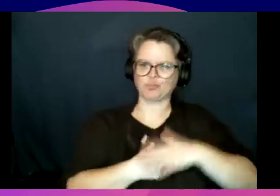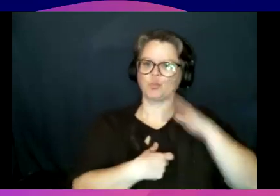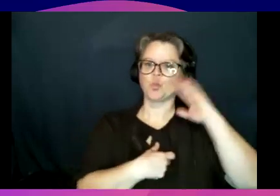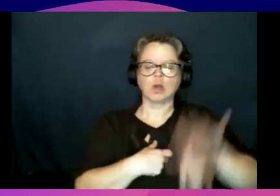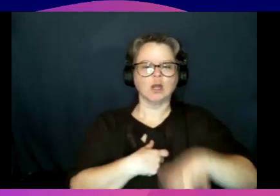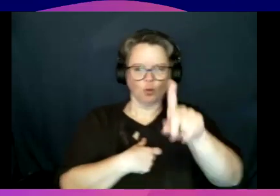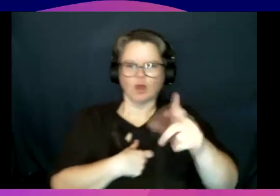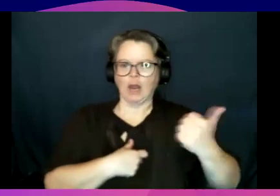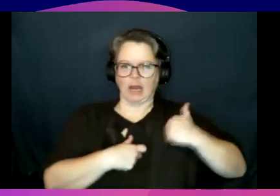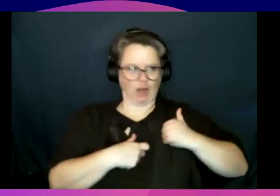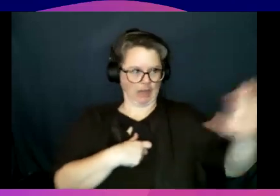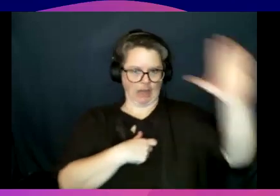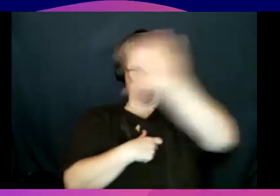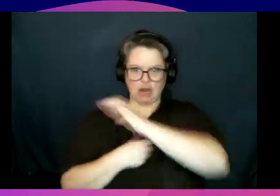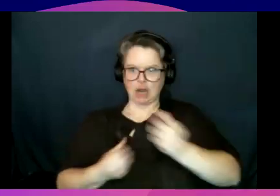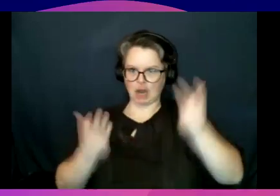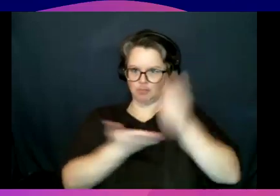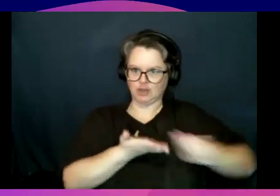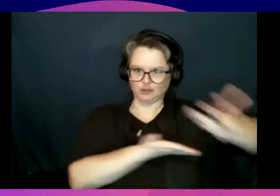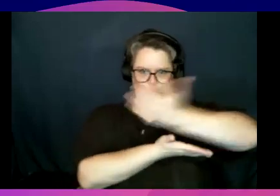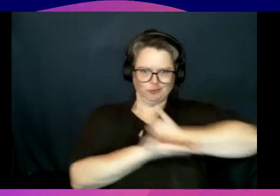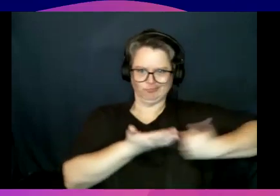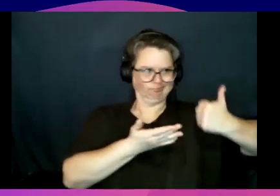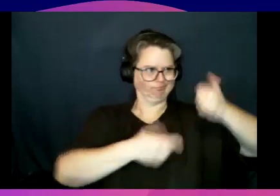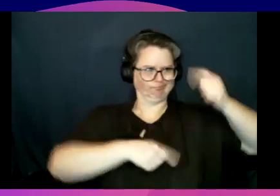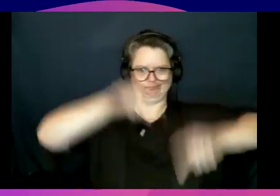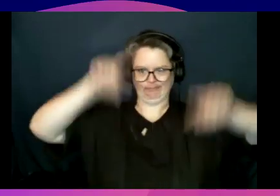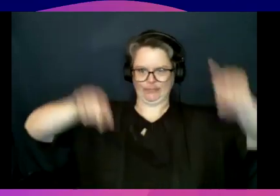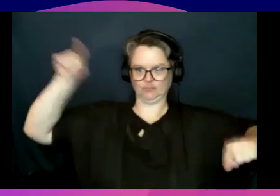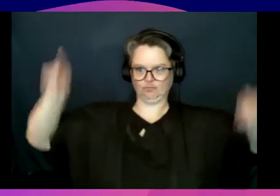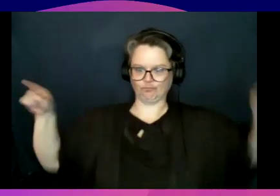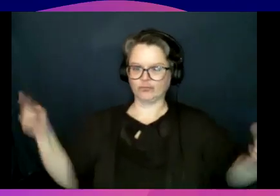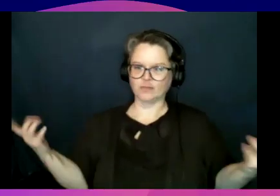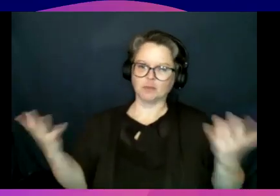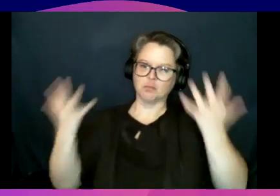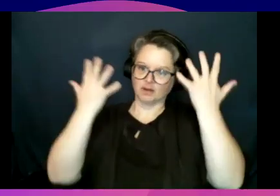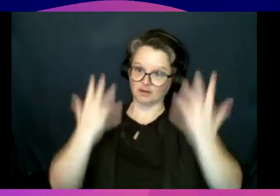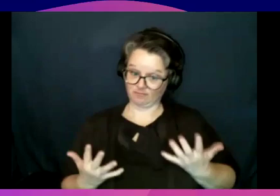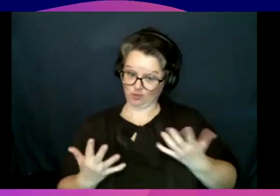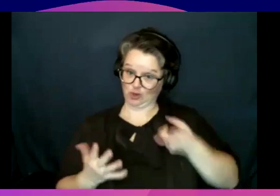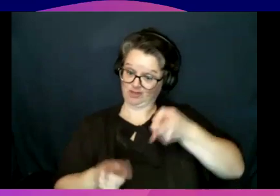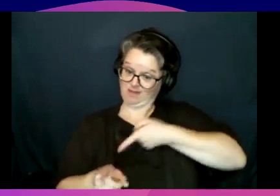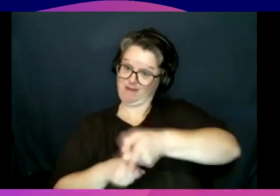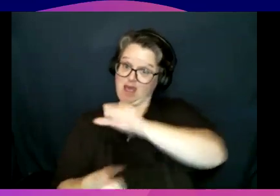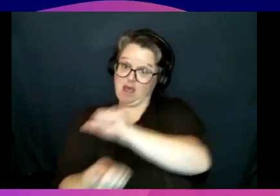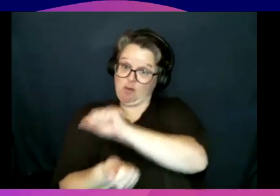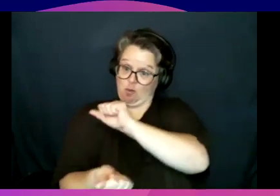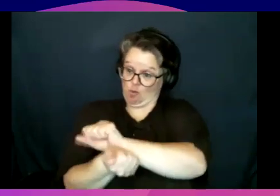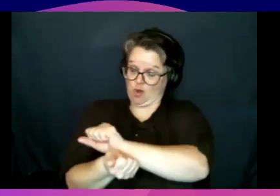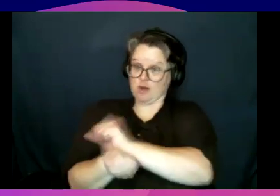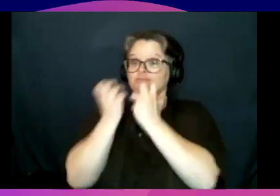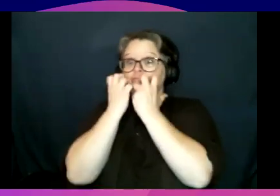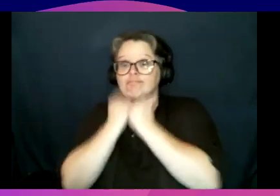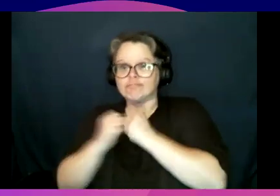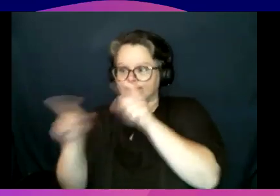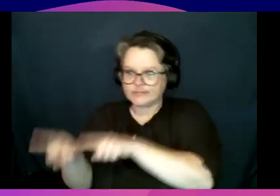country, but the work is not valued the way that other work is valued in, say, finance, in construction,